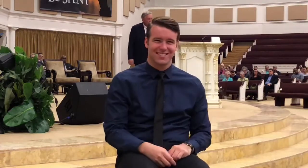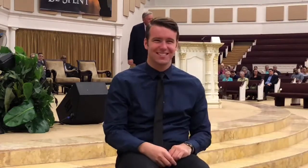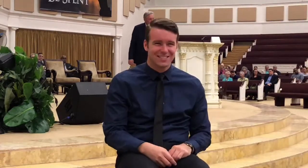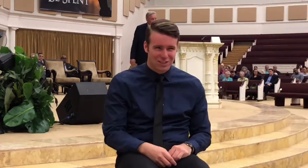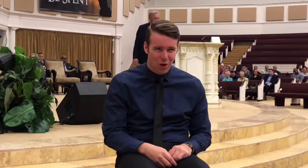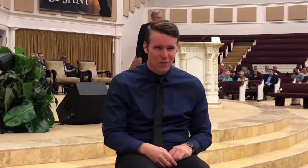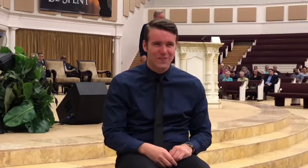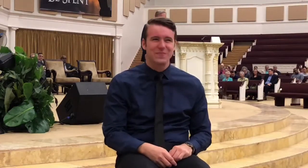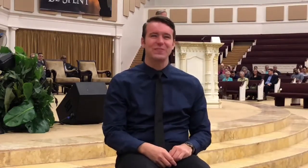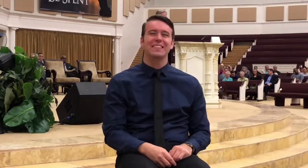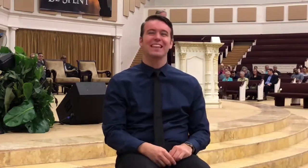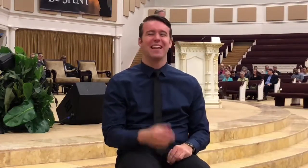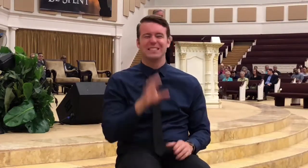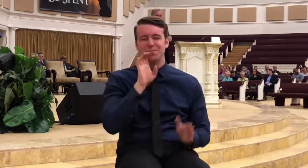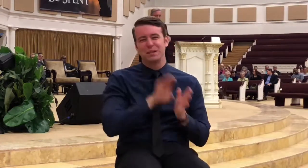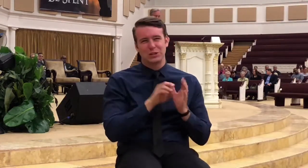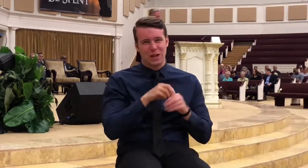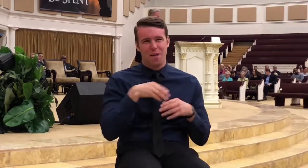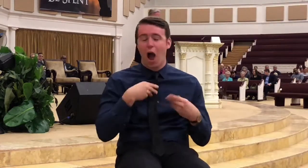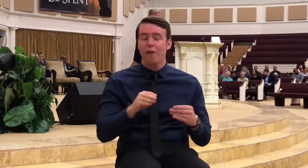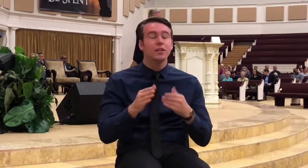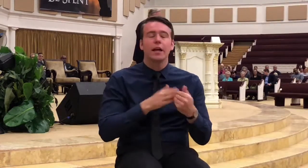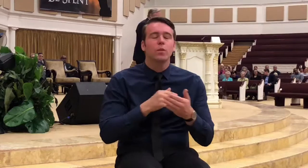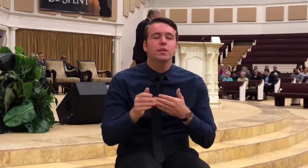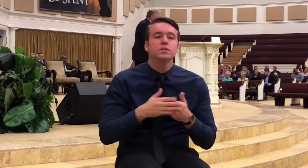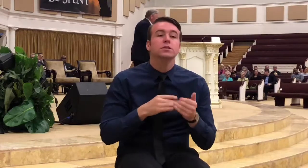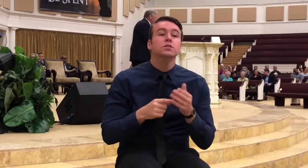So, but they discovered